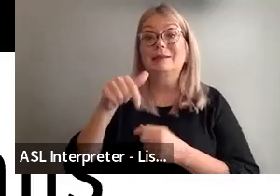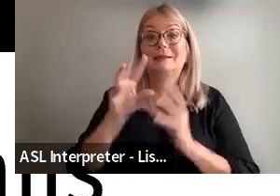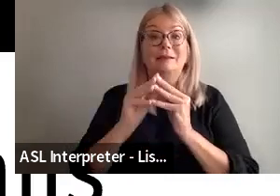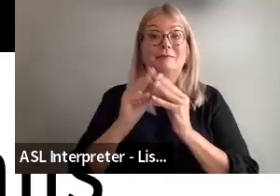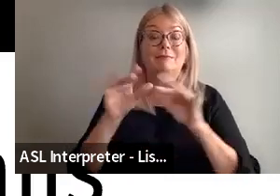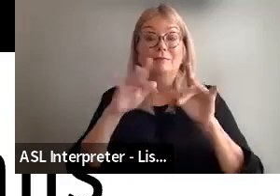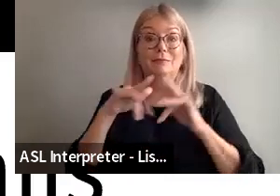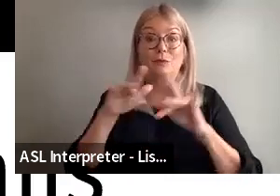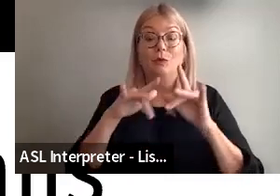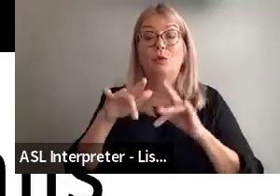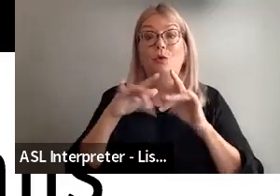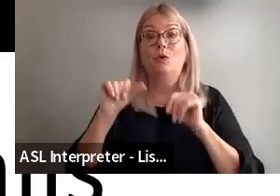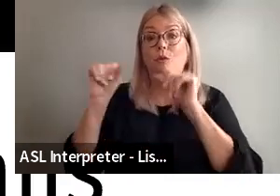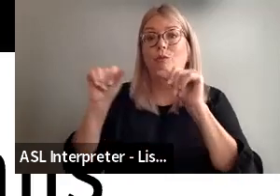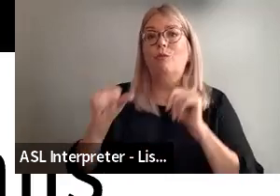be posted to